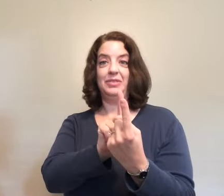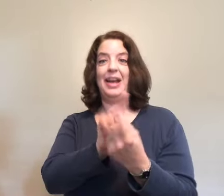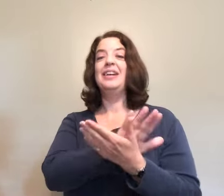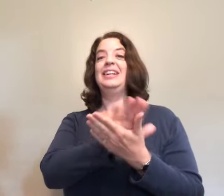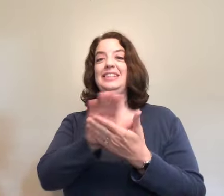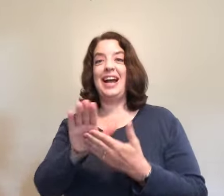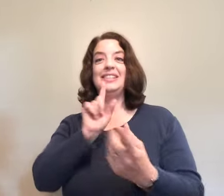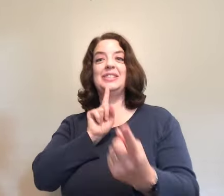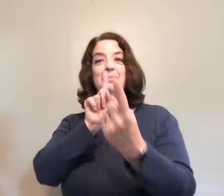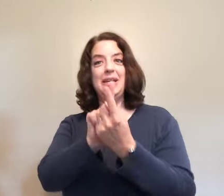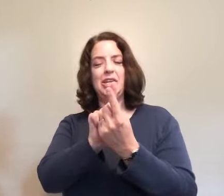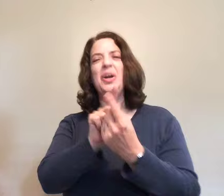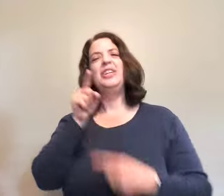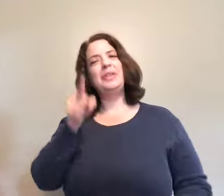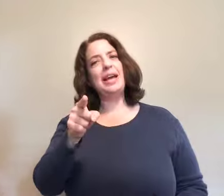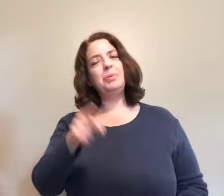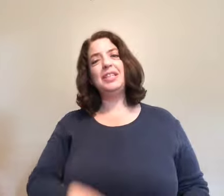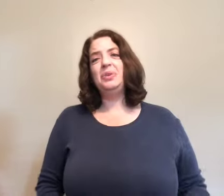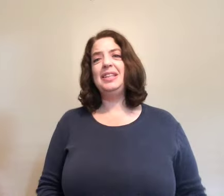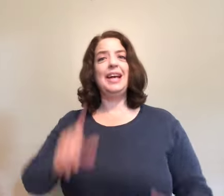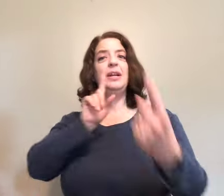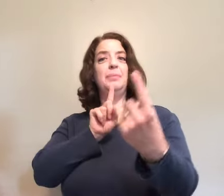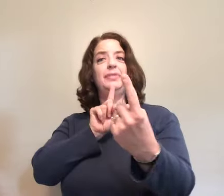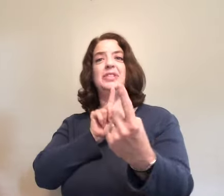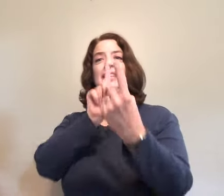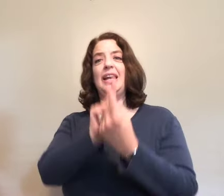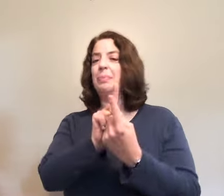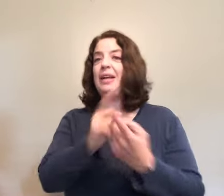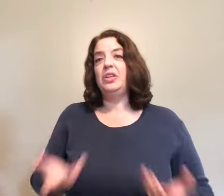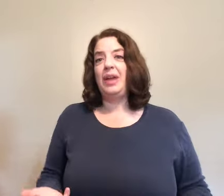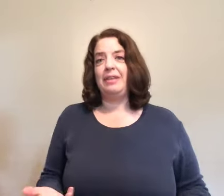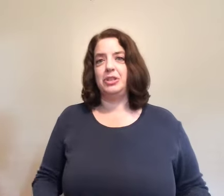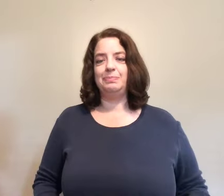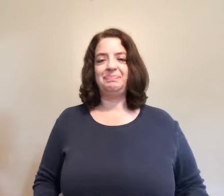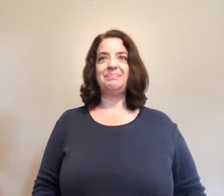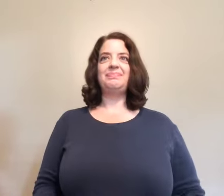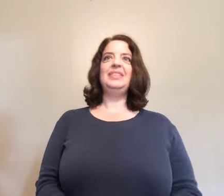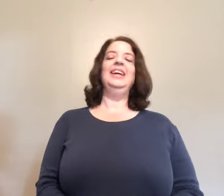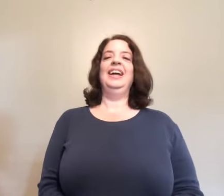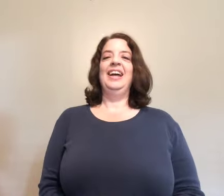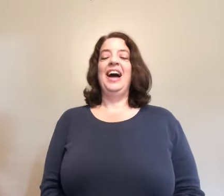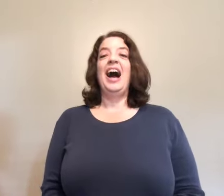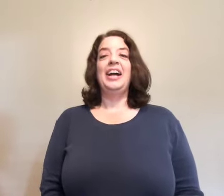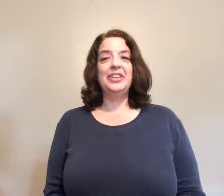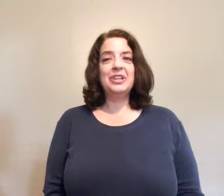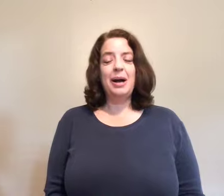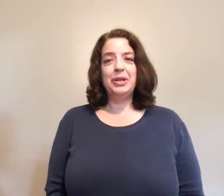okay? Nice to meet you. You can put the you on the end, but if you set that up right, you don't have to. Another common